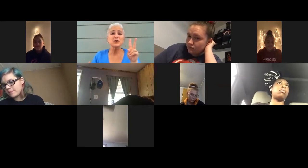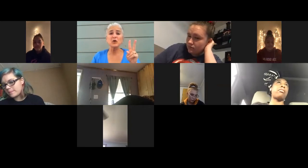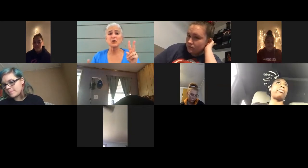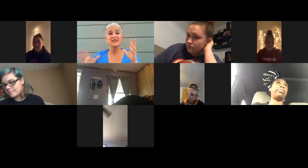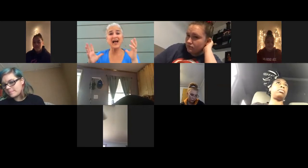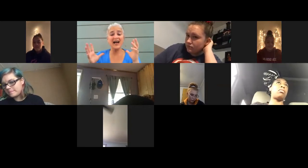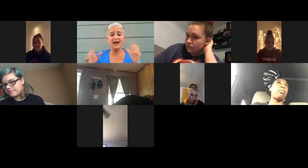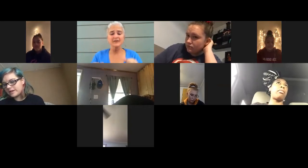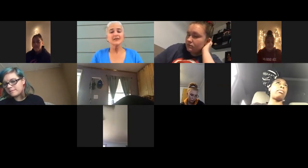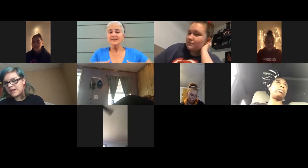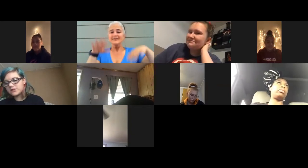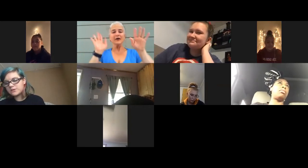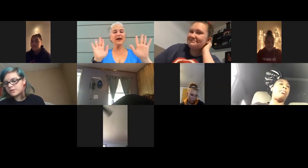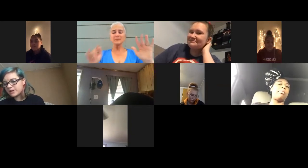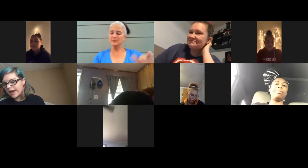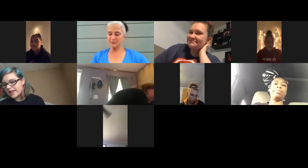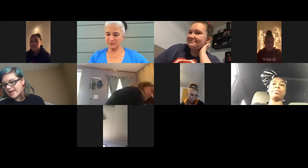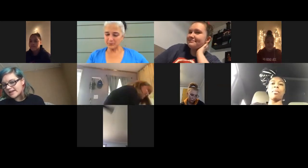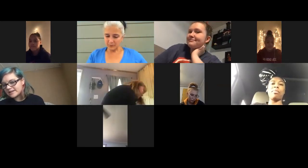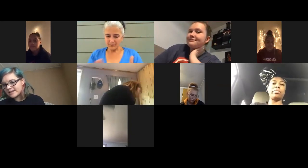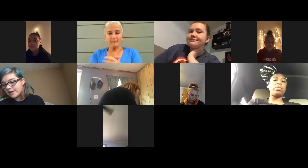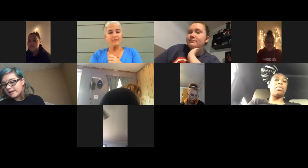2 2-year-olds. Ah! Okay.